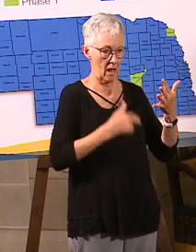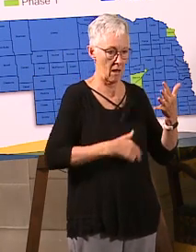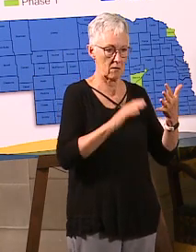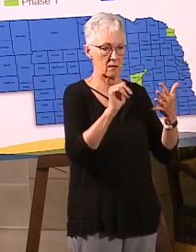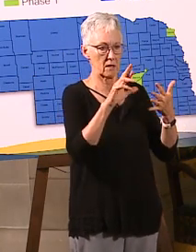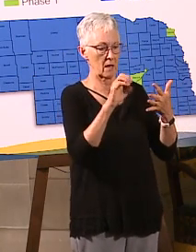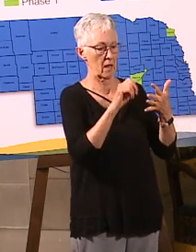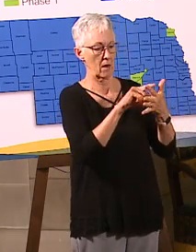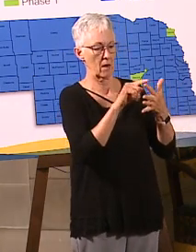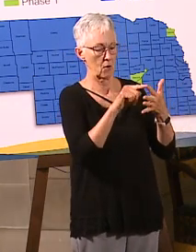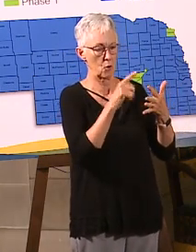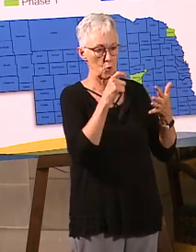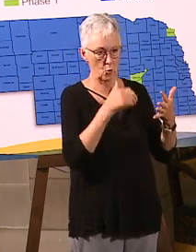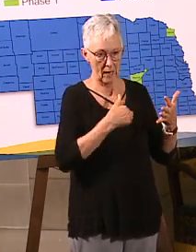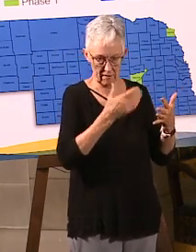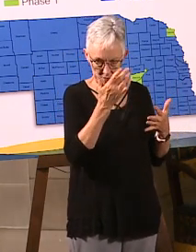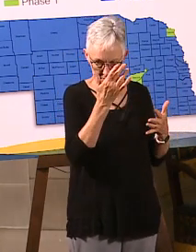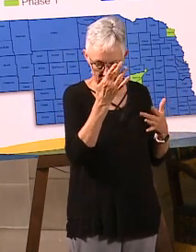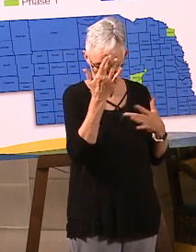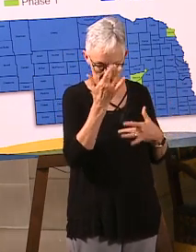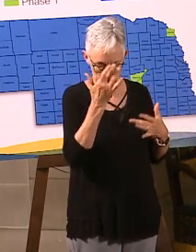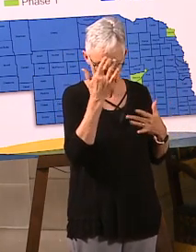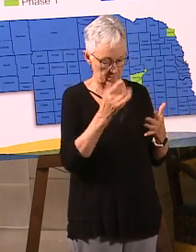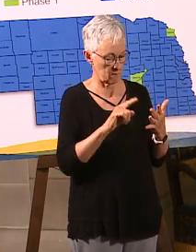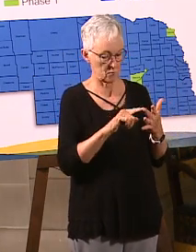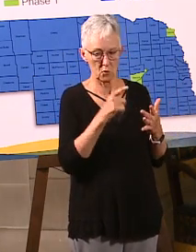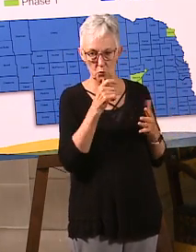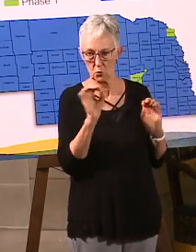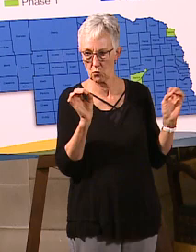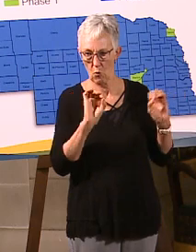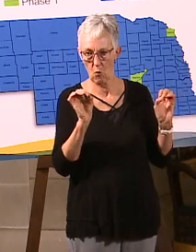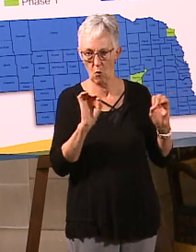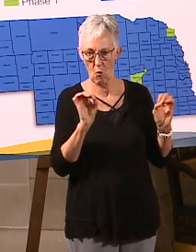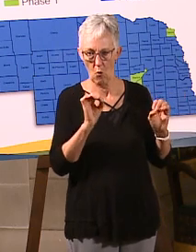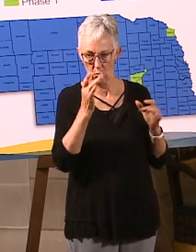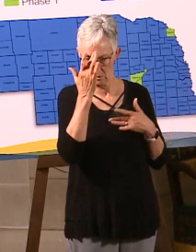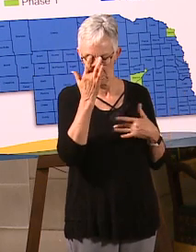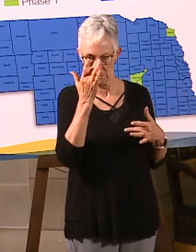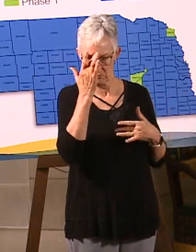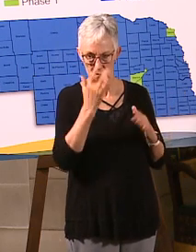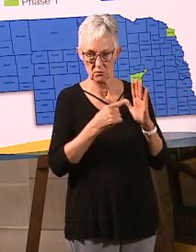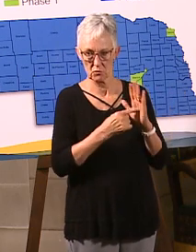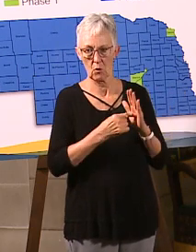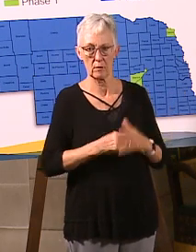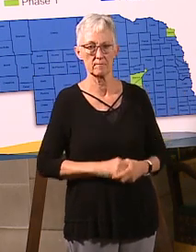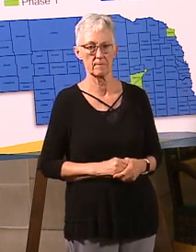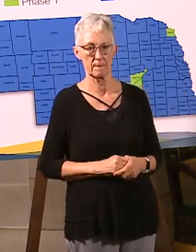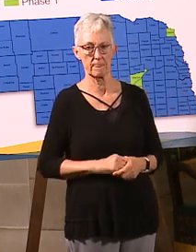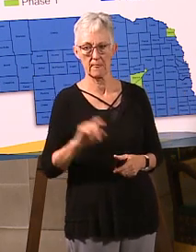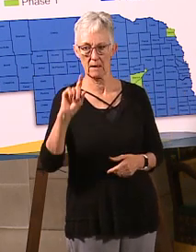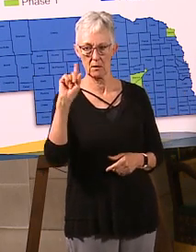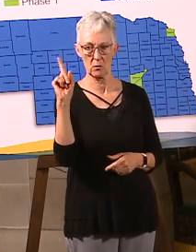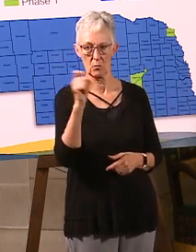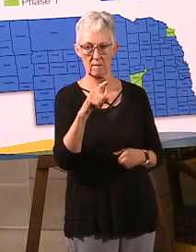restrictions. That's all I got for now. All right, those are all the questions that have been emailed in ahead of time. Questions from people in the